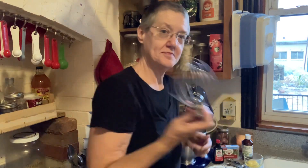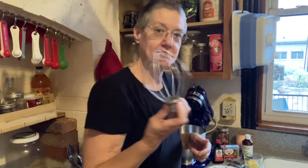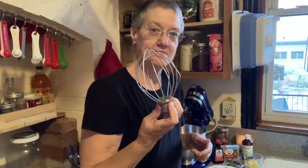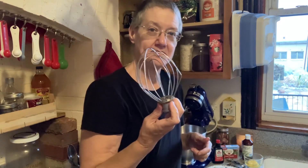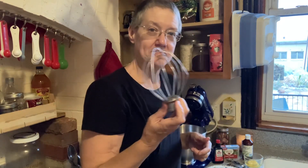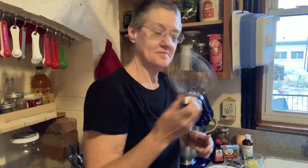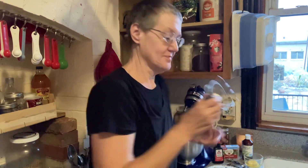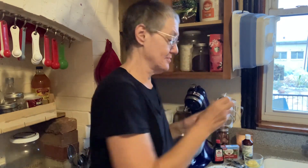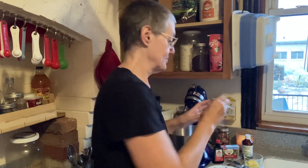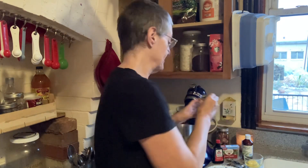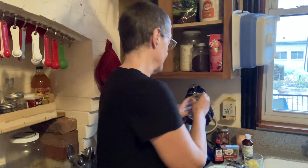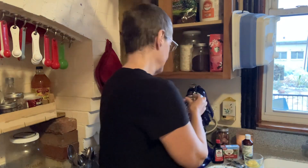whisk attachment.